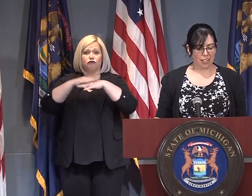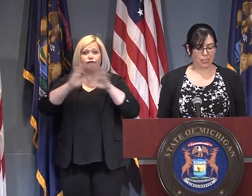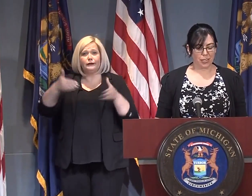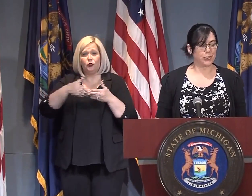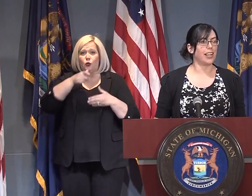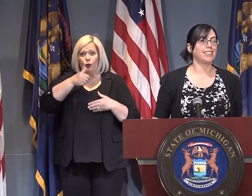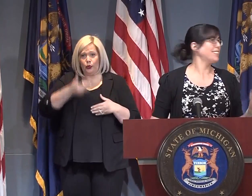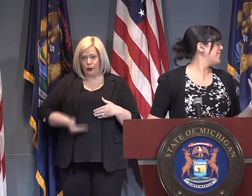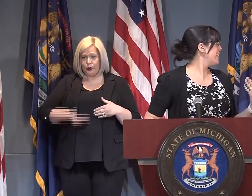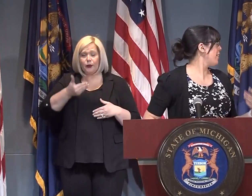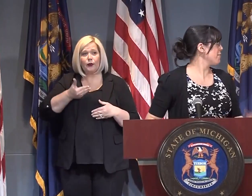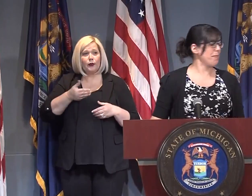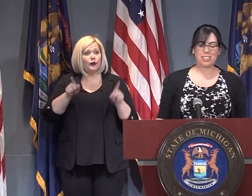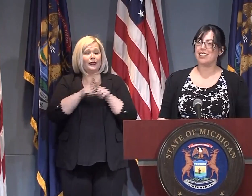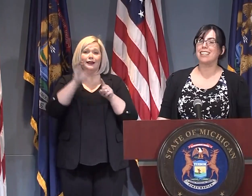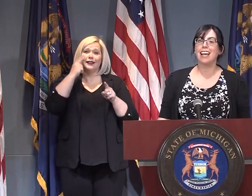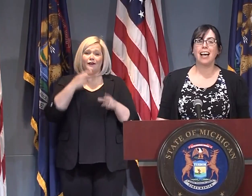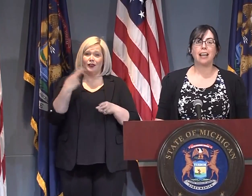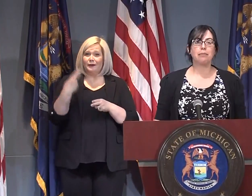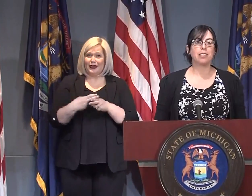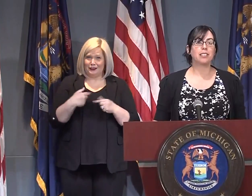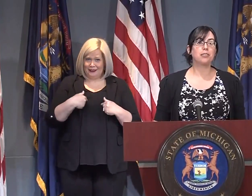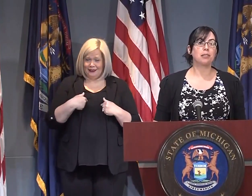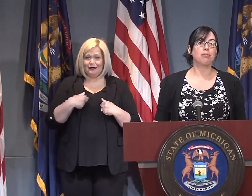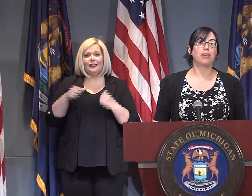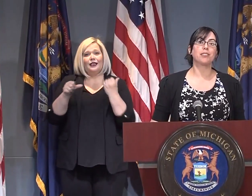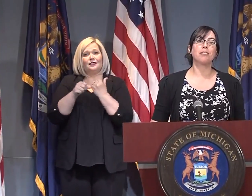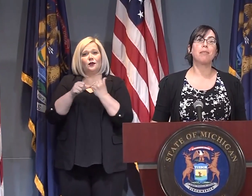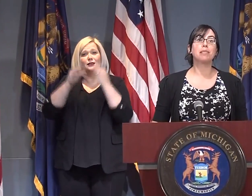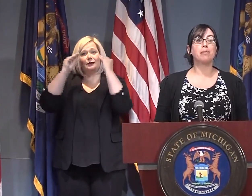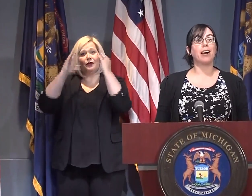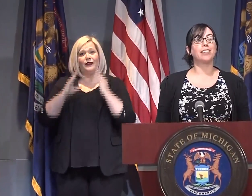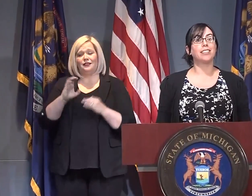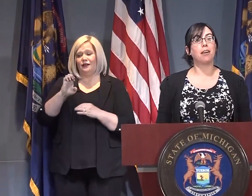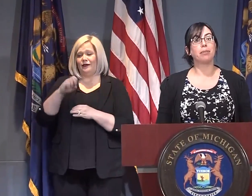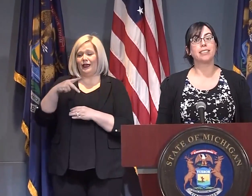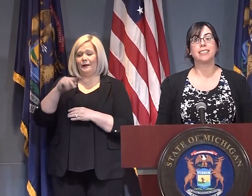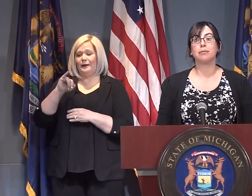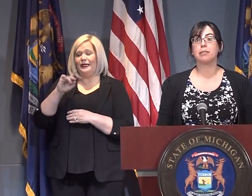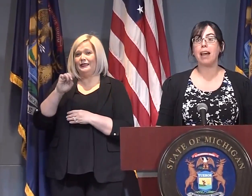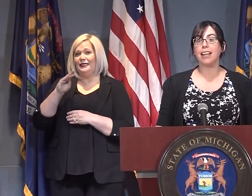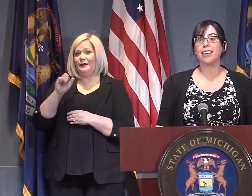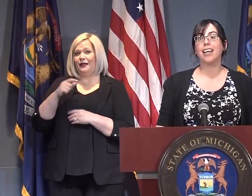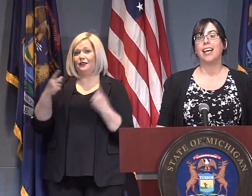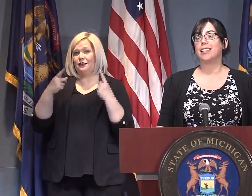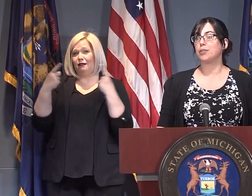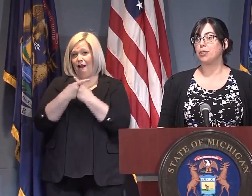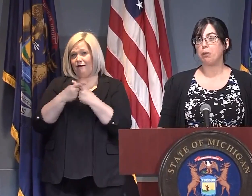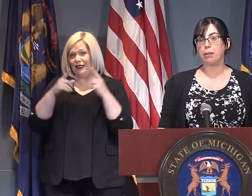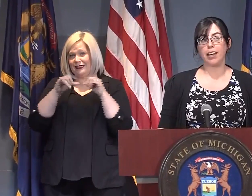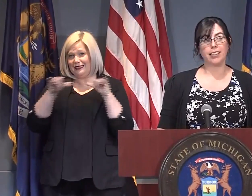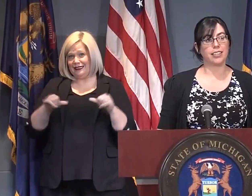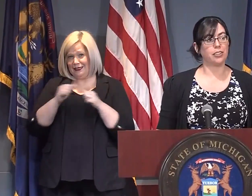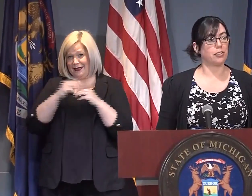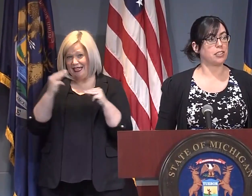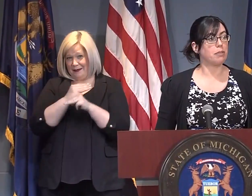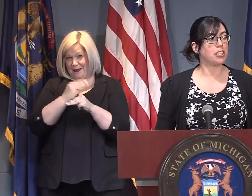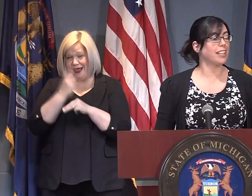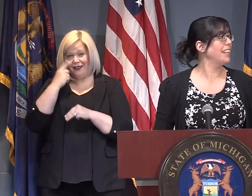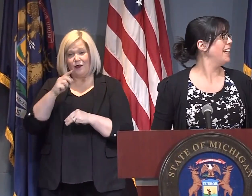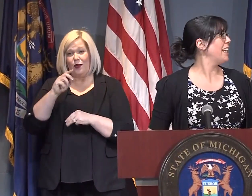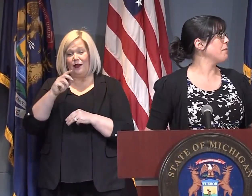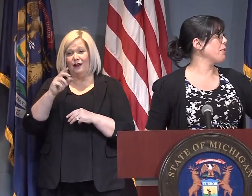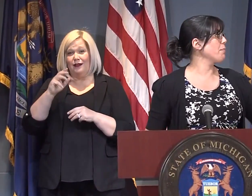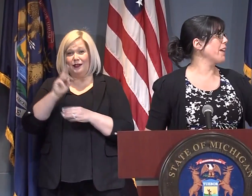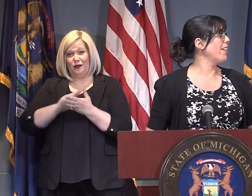introducing myself. So as the governor mentioned, I'm an associate professor of epidemiology, complex systems, and math at the School of Public Health at the University of